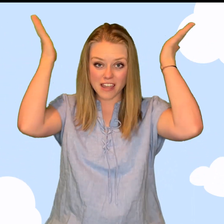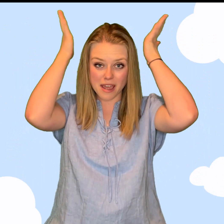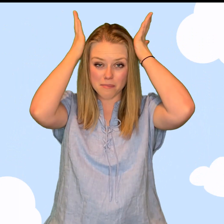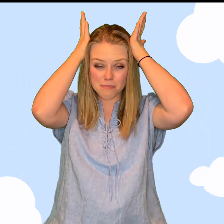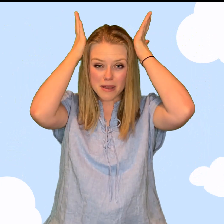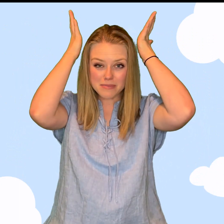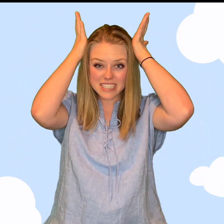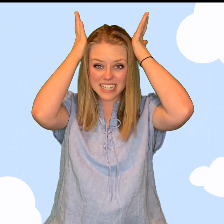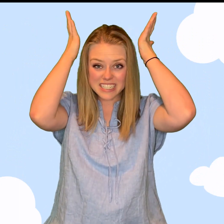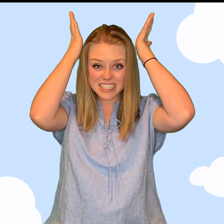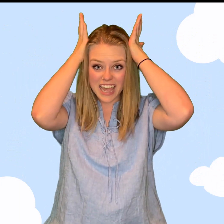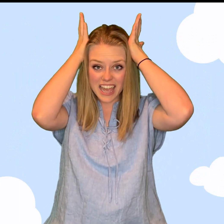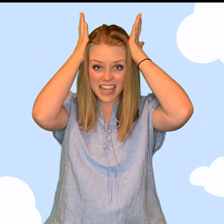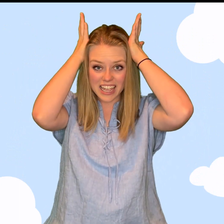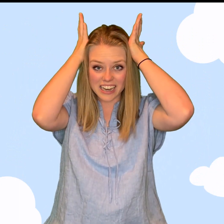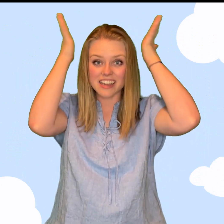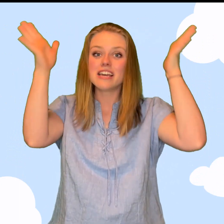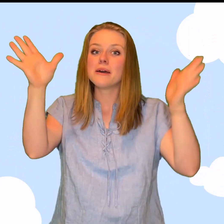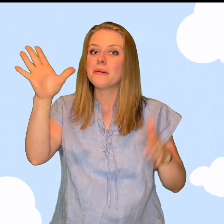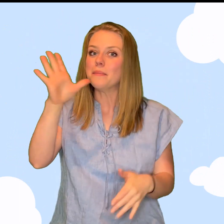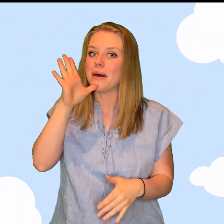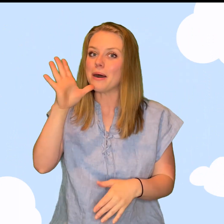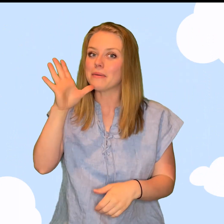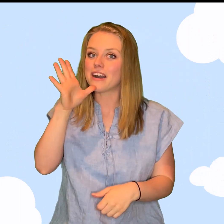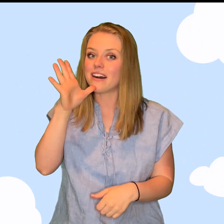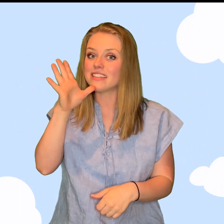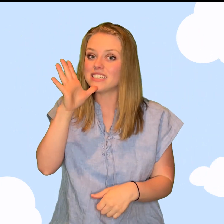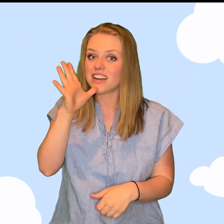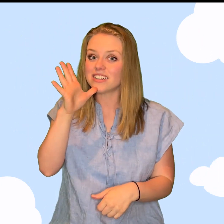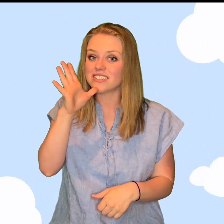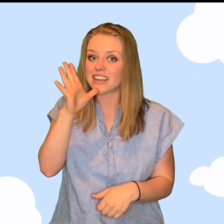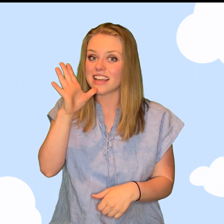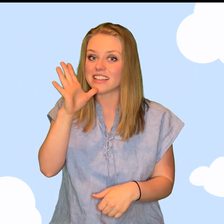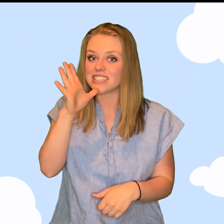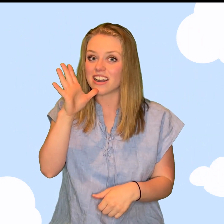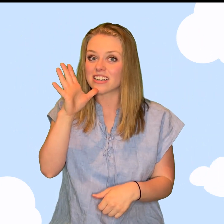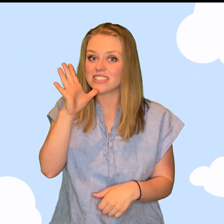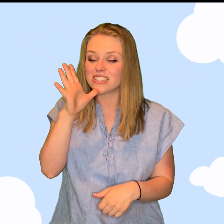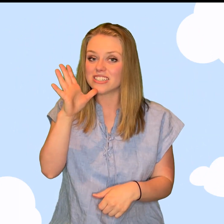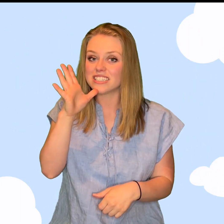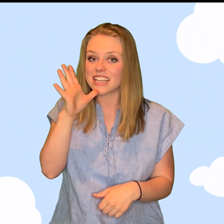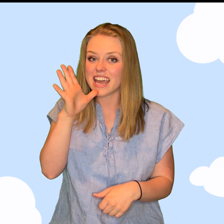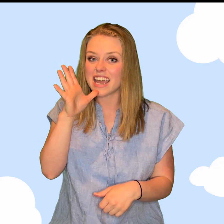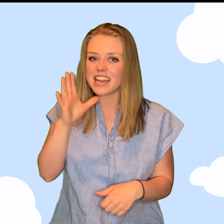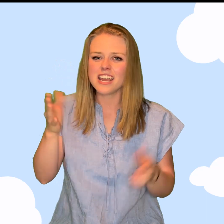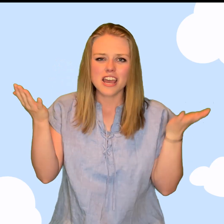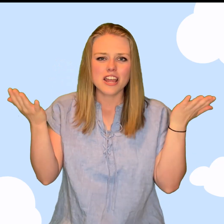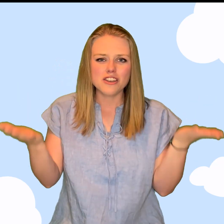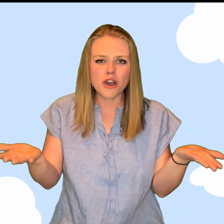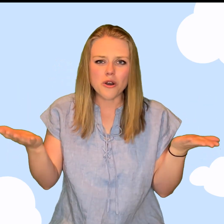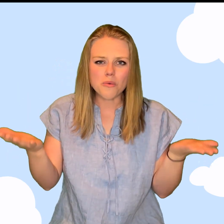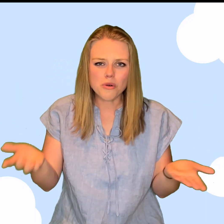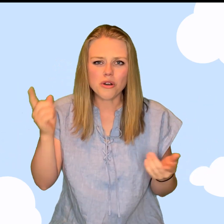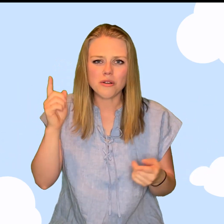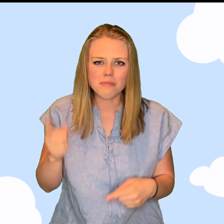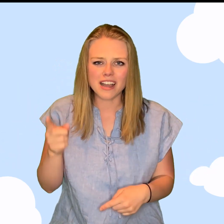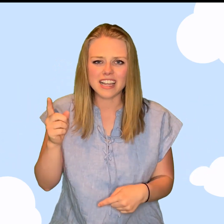and bumped his head. Mama called the doctor and the doctor said, "No more